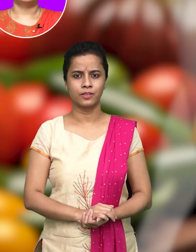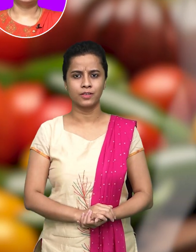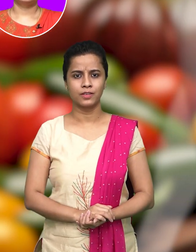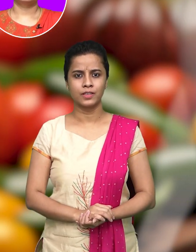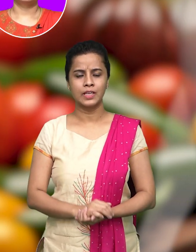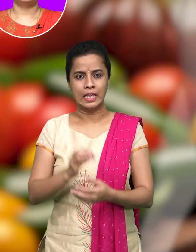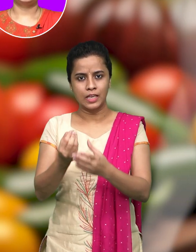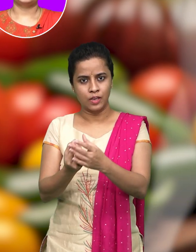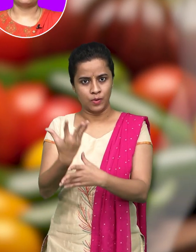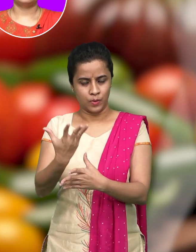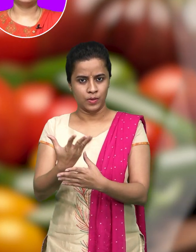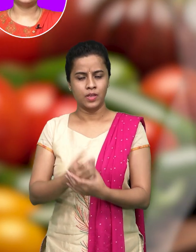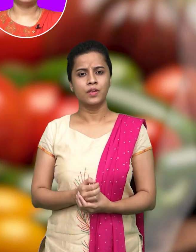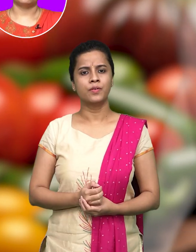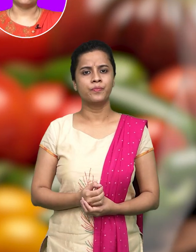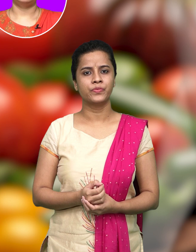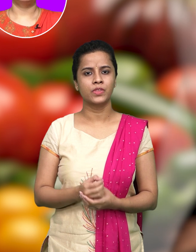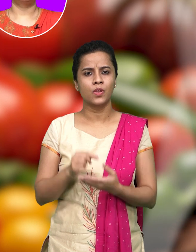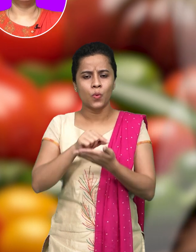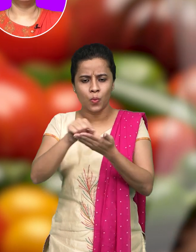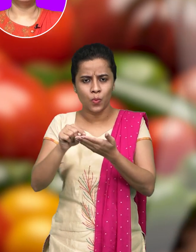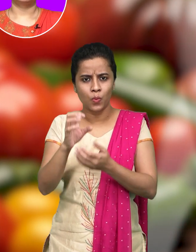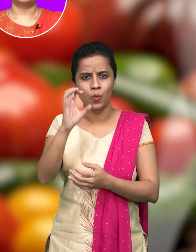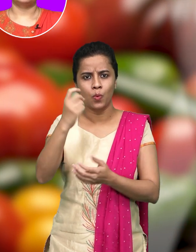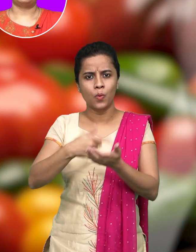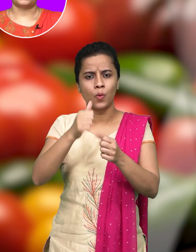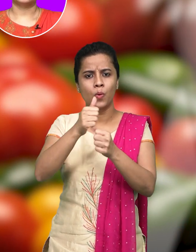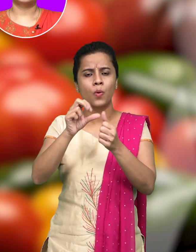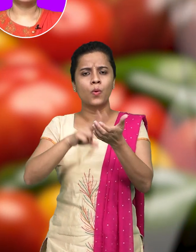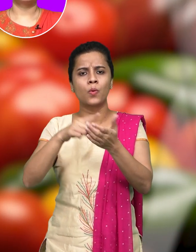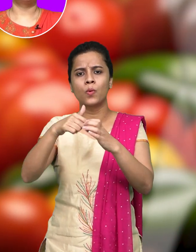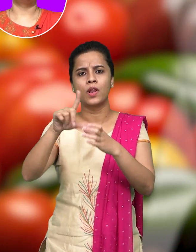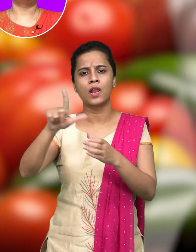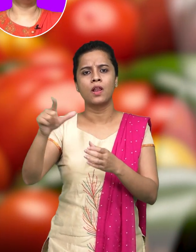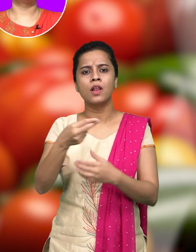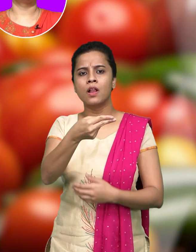It occurs in an organelle called chloroplast.